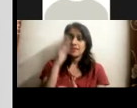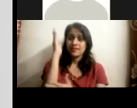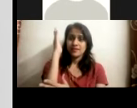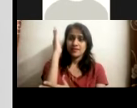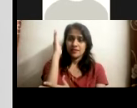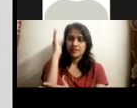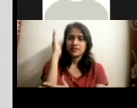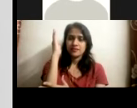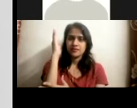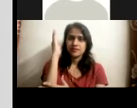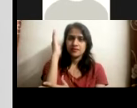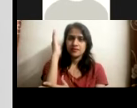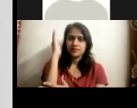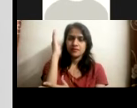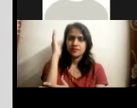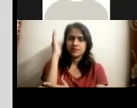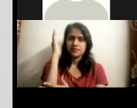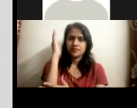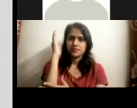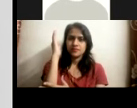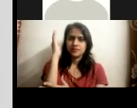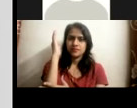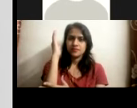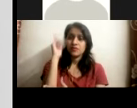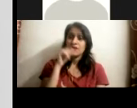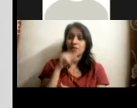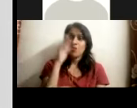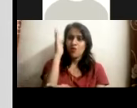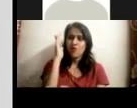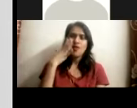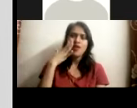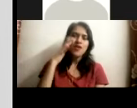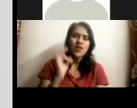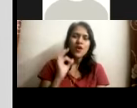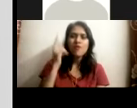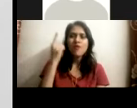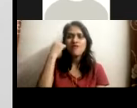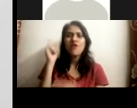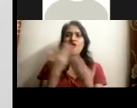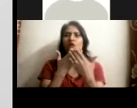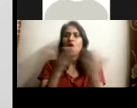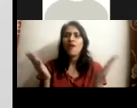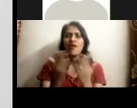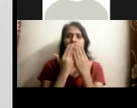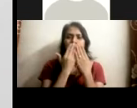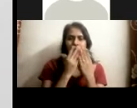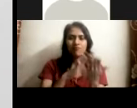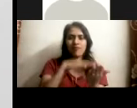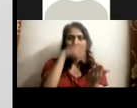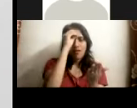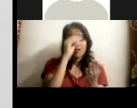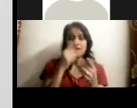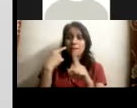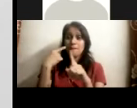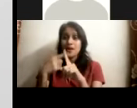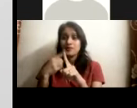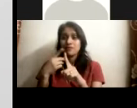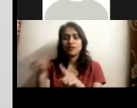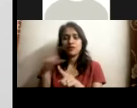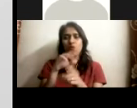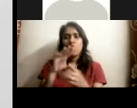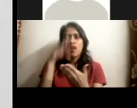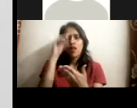will have a little more importance for you in terms of your academic perspectives. So I request